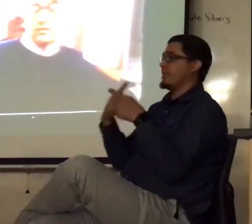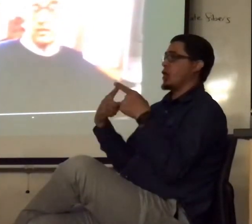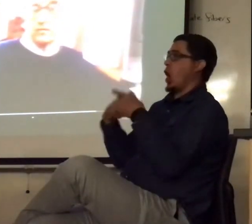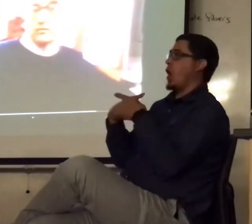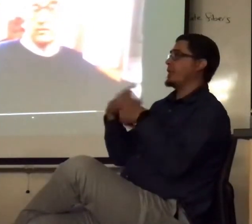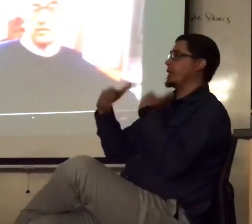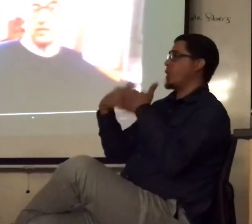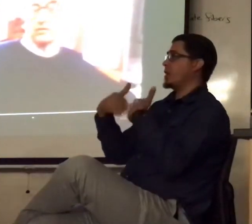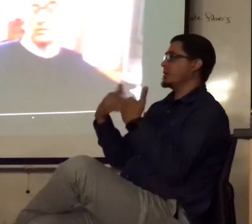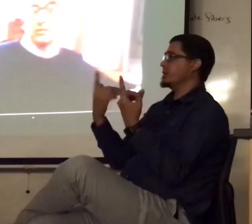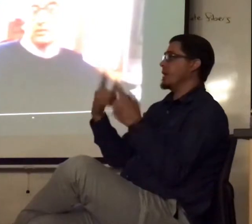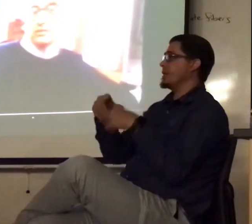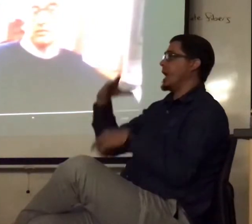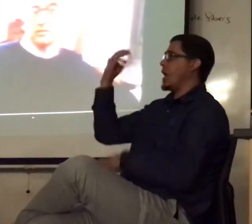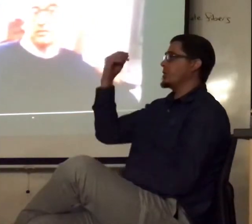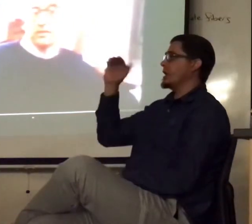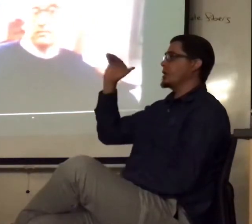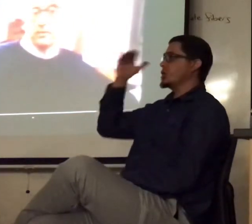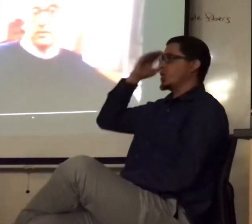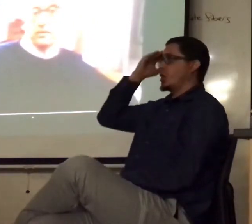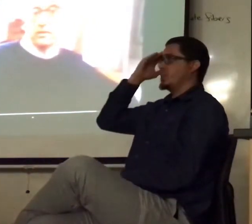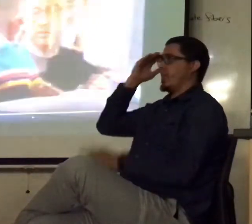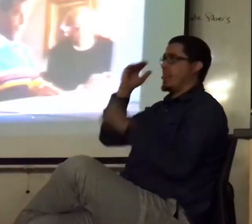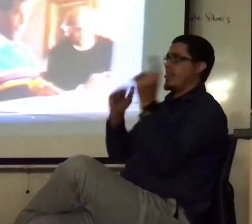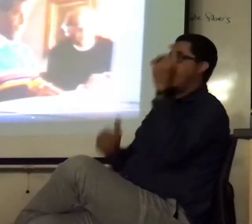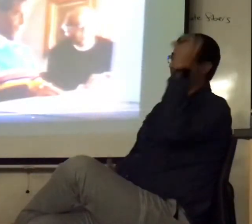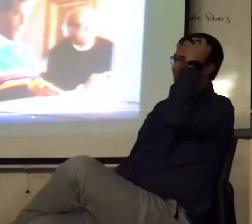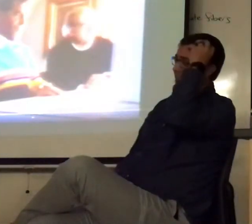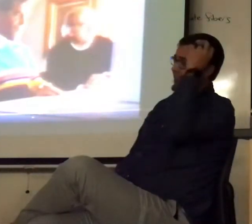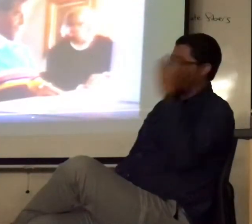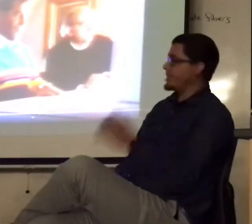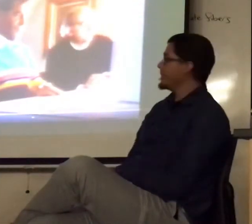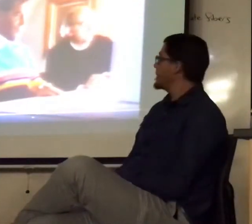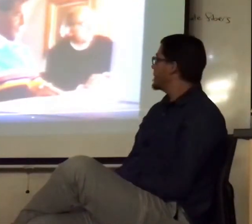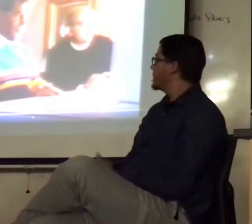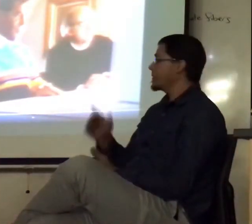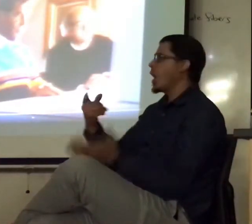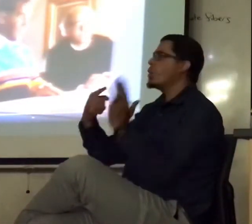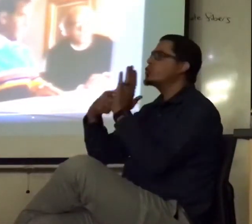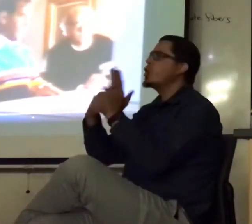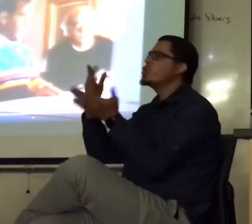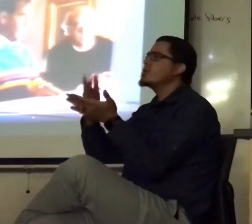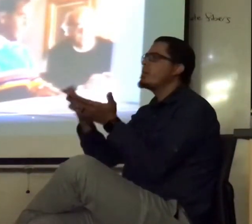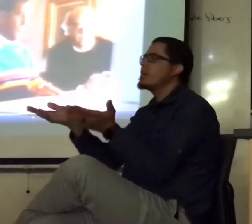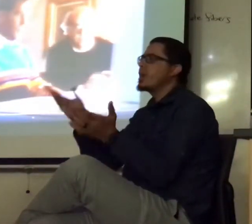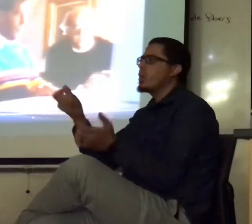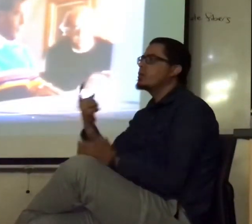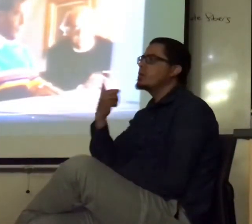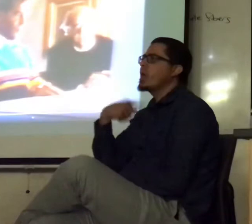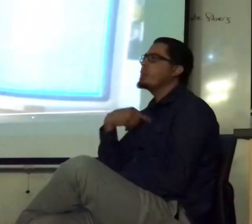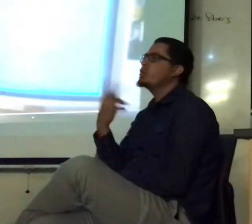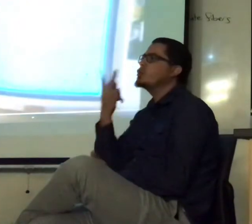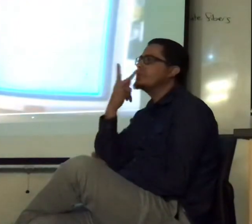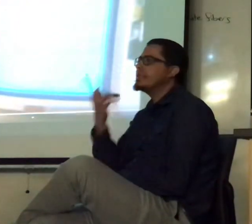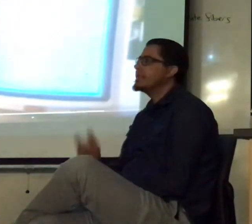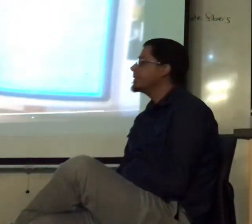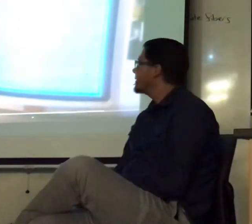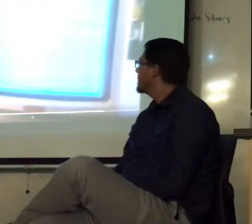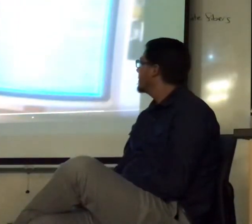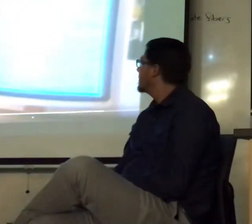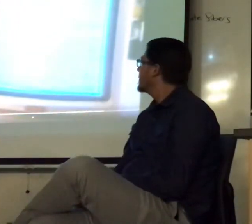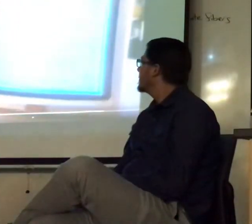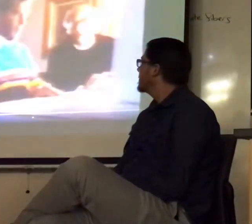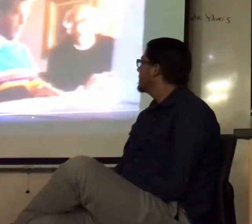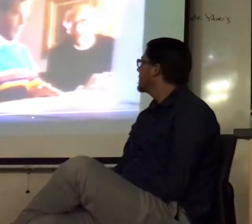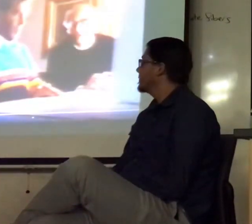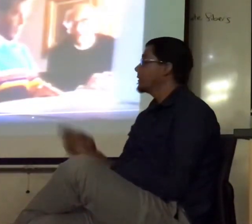on outside of his conscious awareness of his left half brain. Joe, I'm going to show you some things. I just want you to tell me what you see.